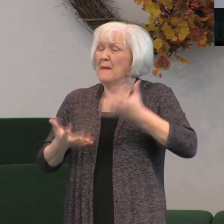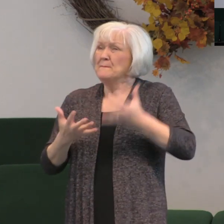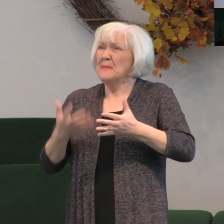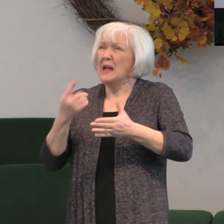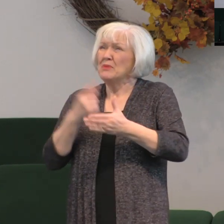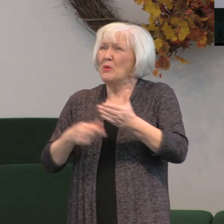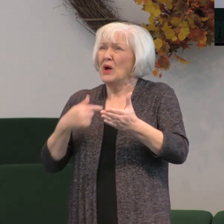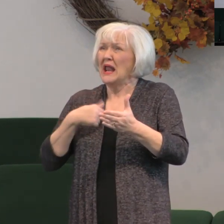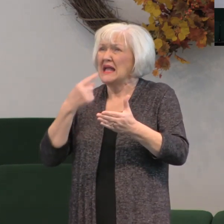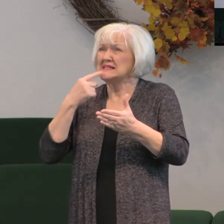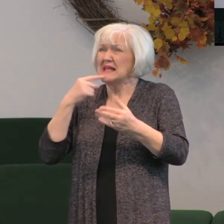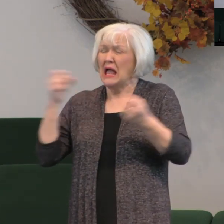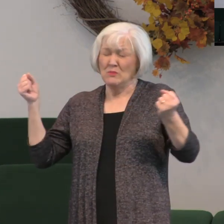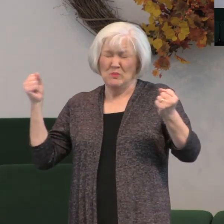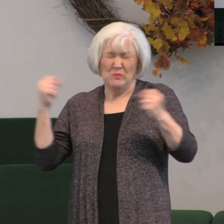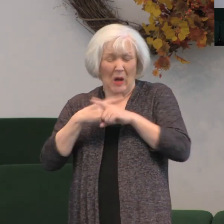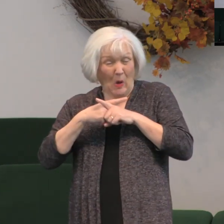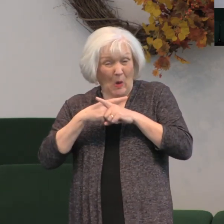conflict?